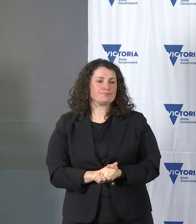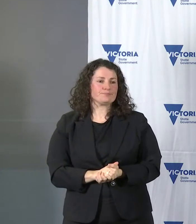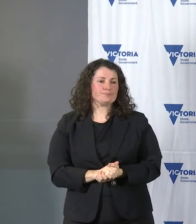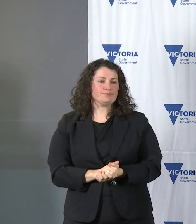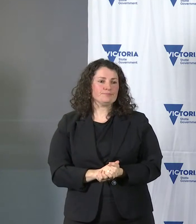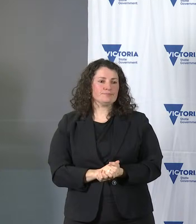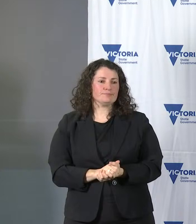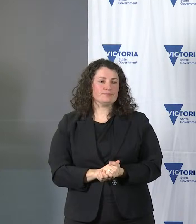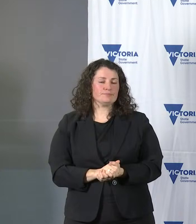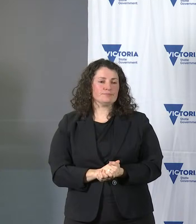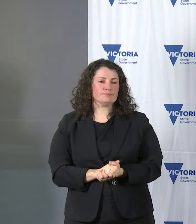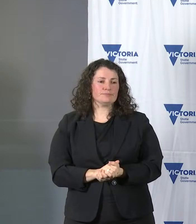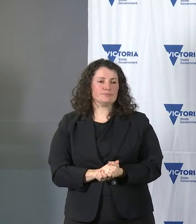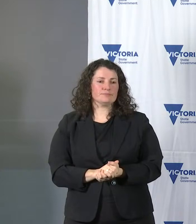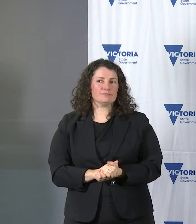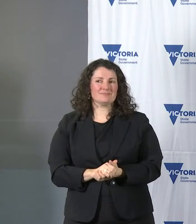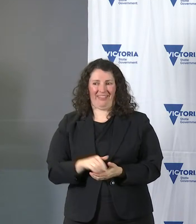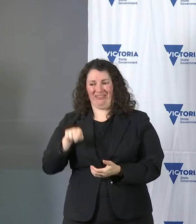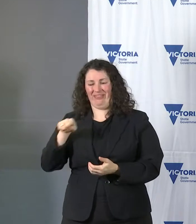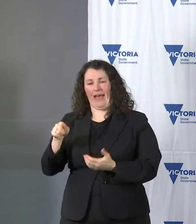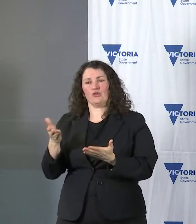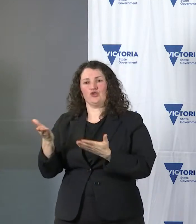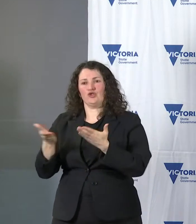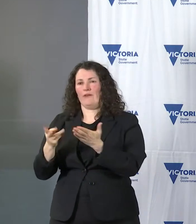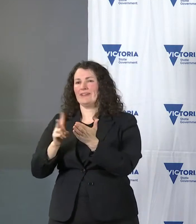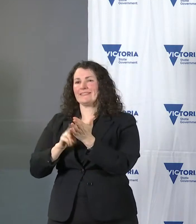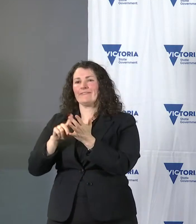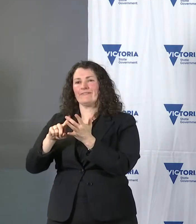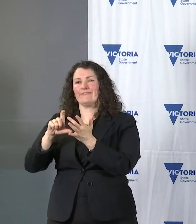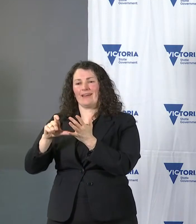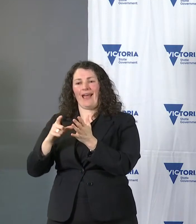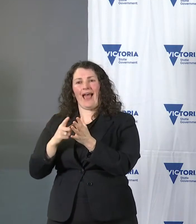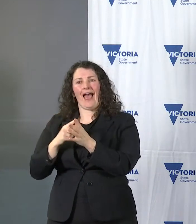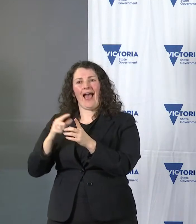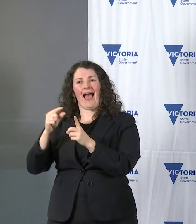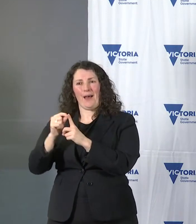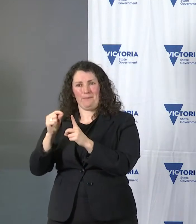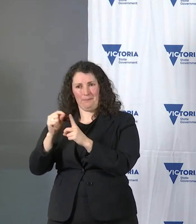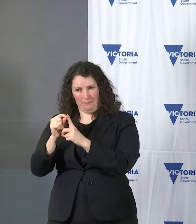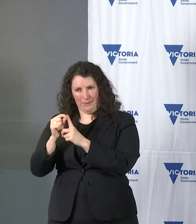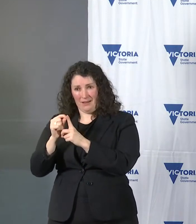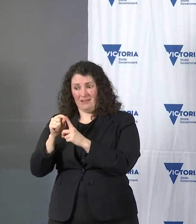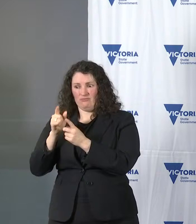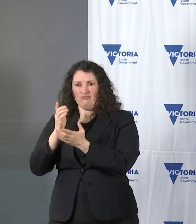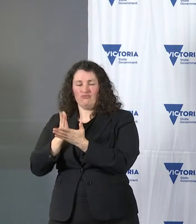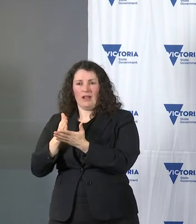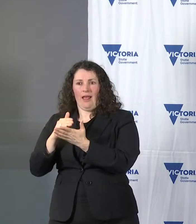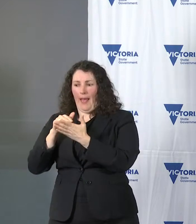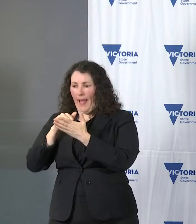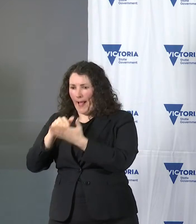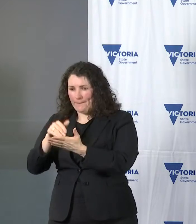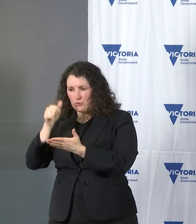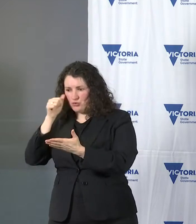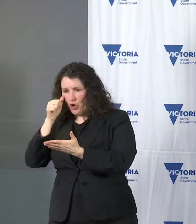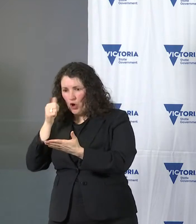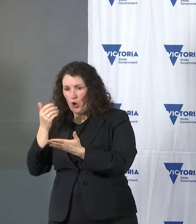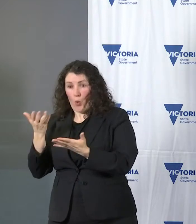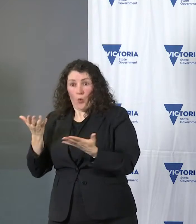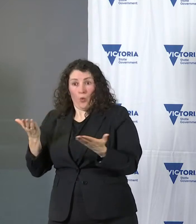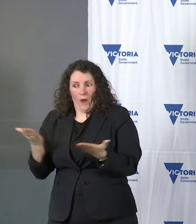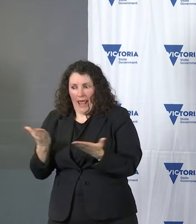Vic app was really instrumental in making sure that we got not just the data on people, but exposure